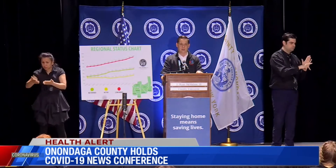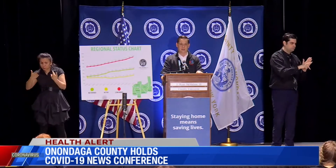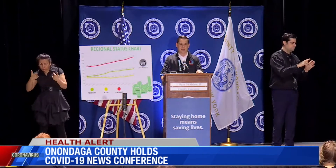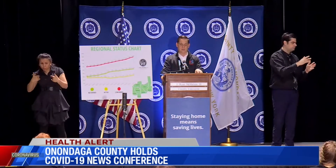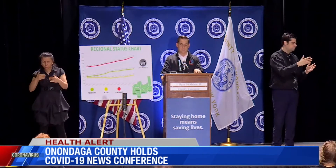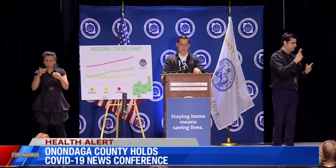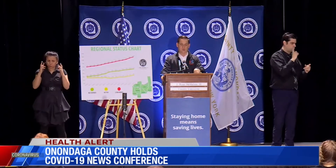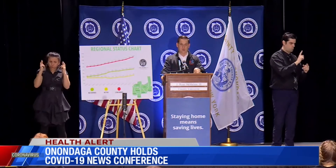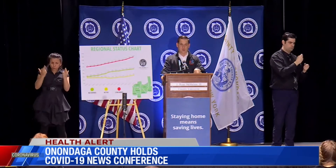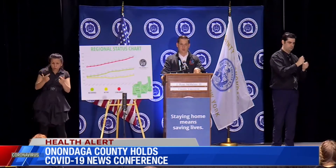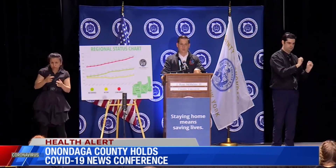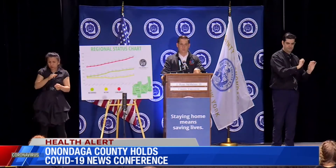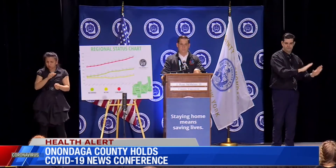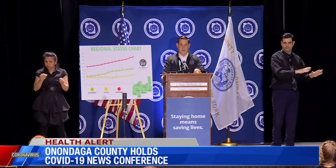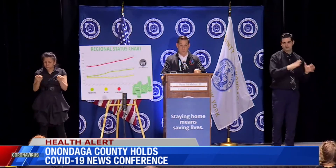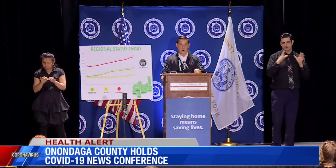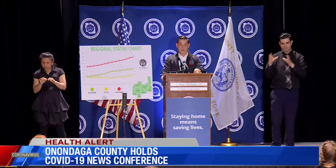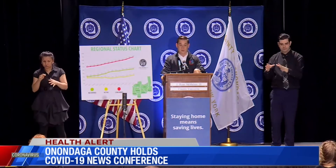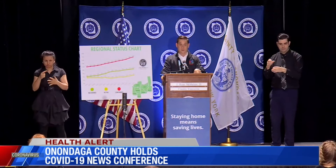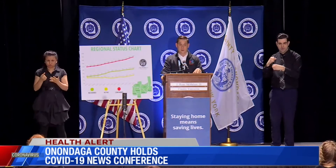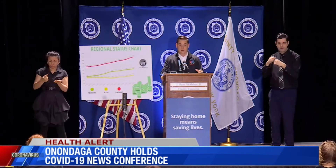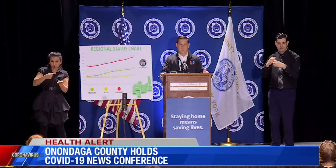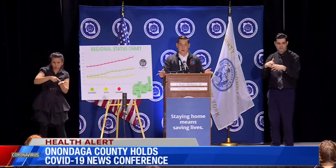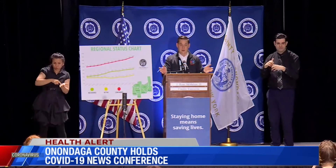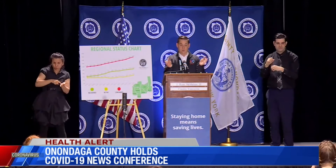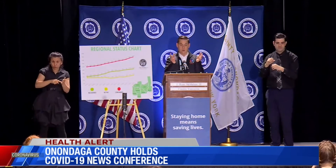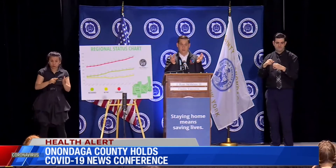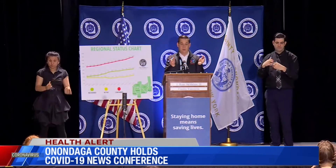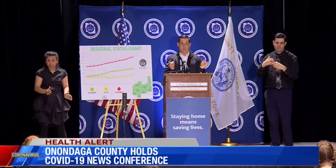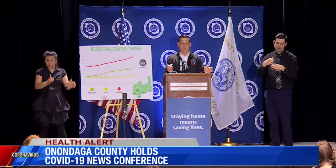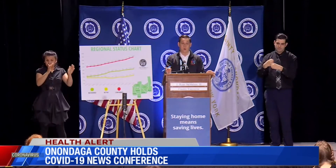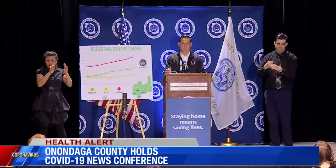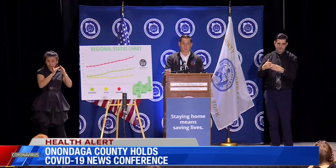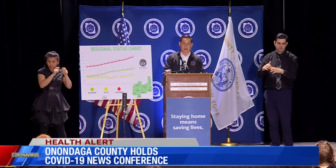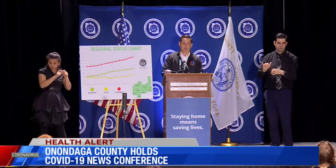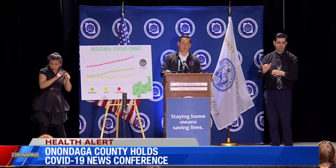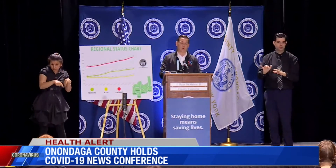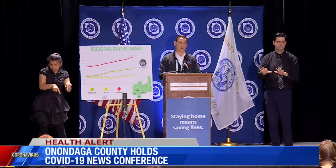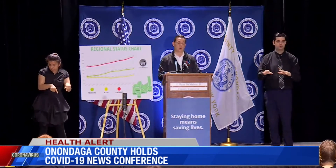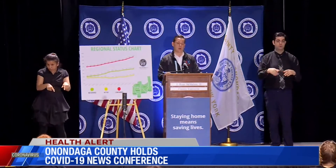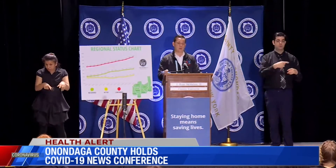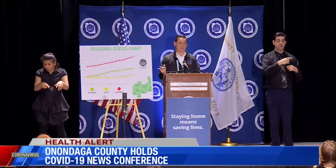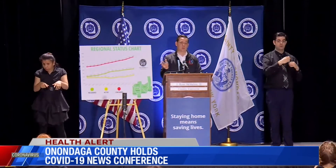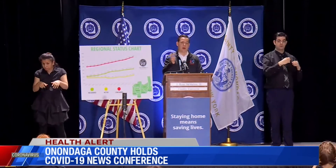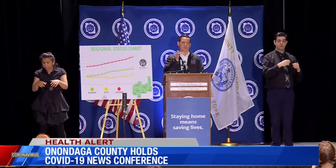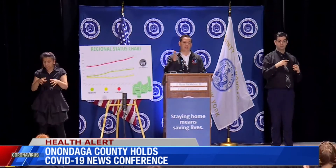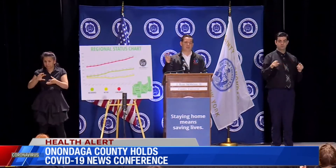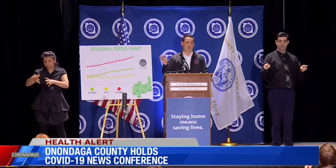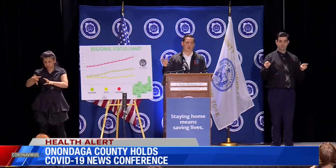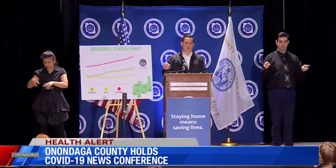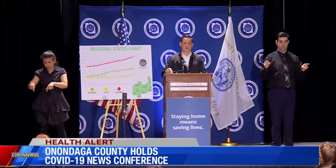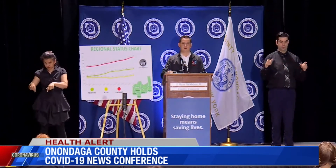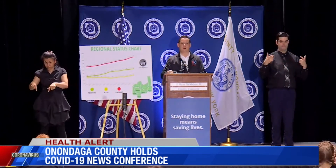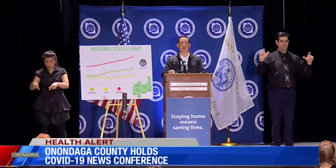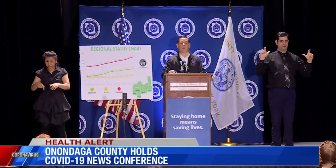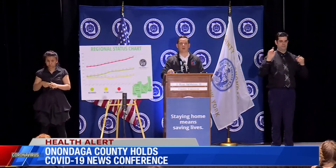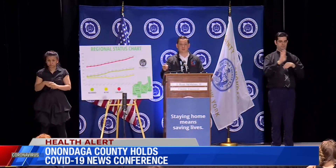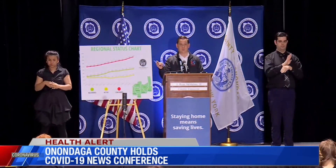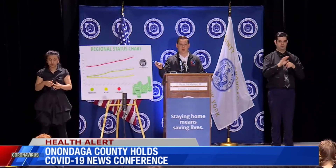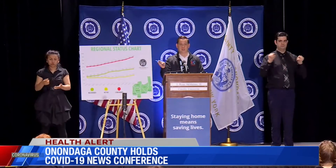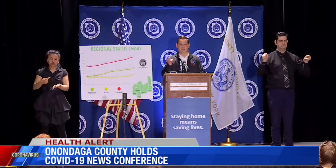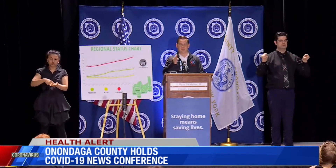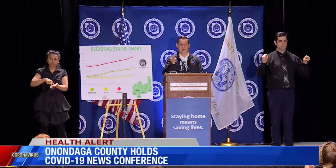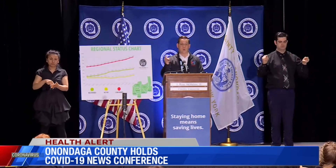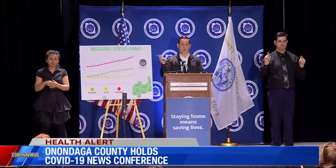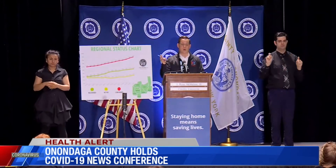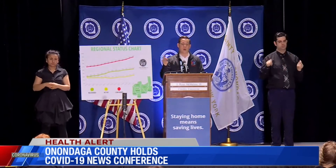we think those are the two big ones that can really get people going back to work and their supply chains going, because if they're going, their